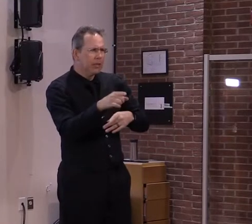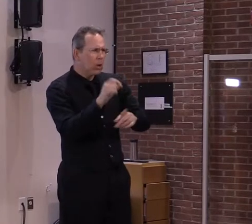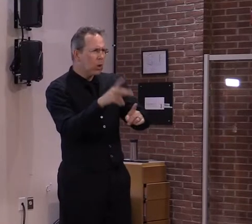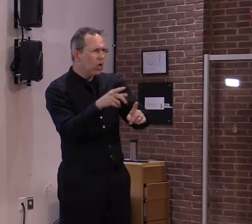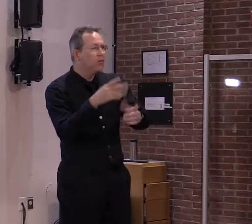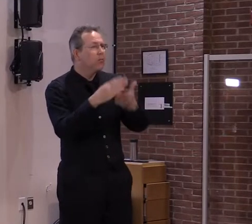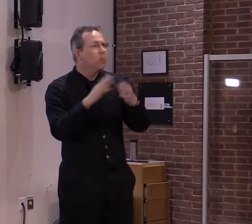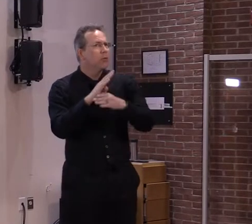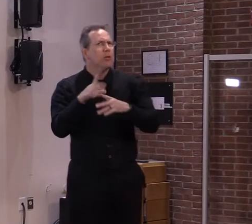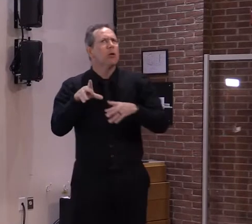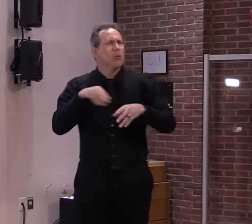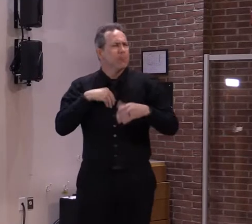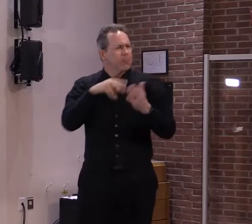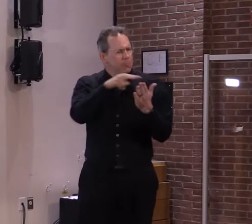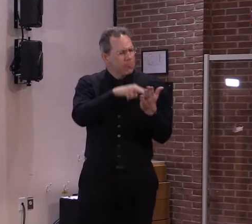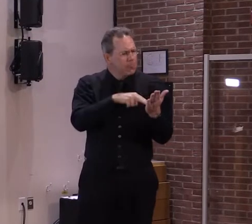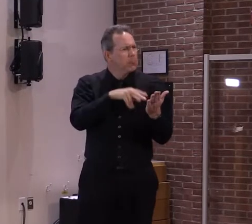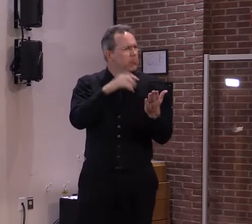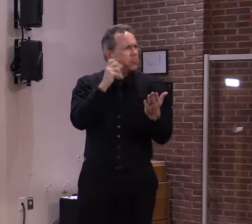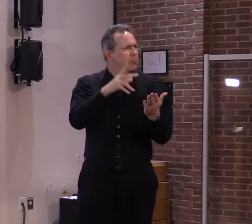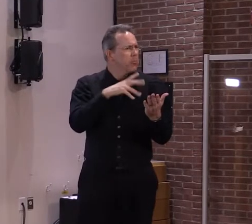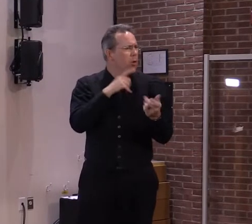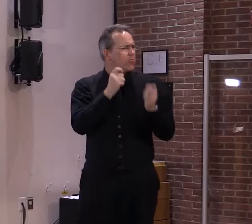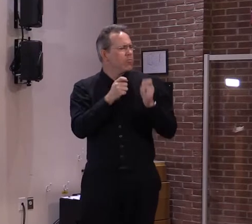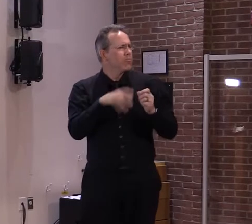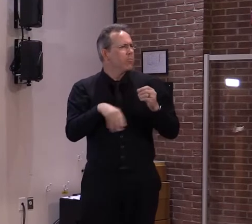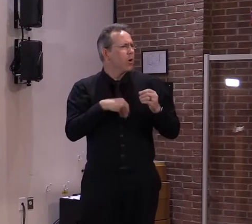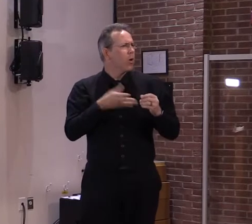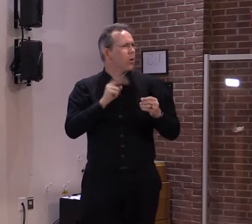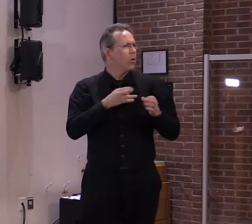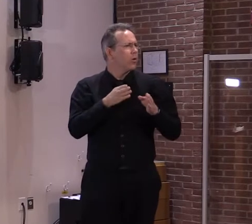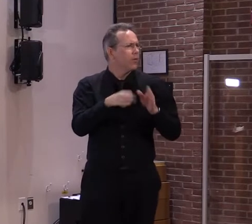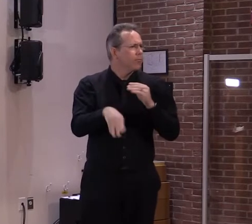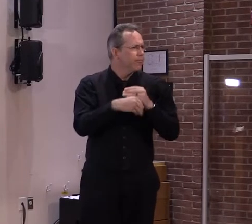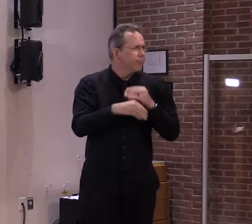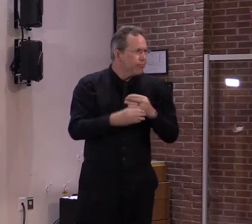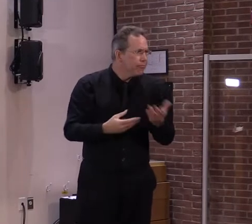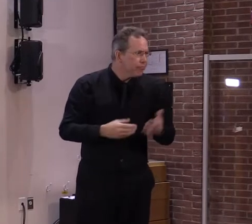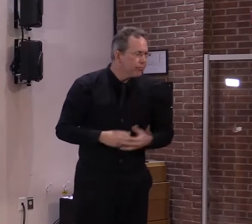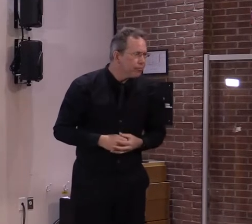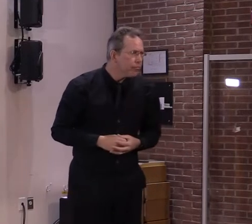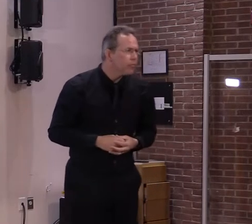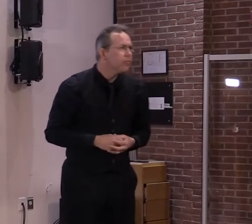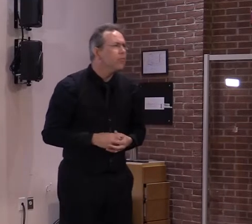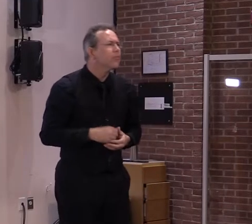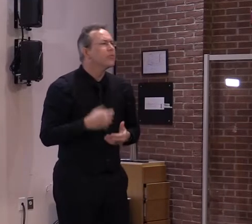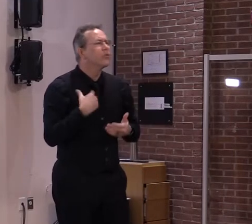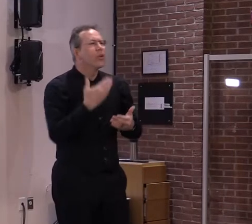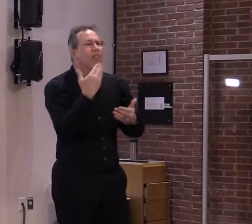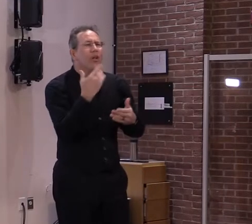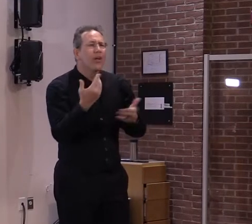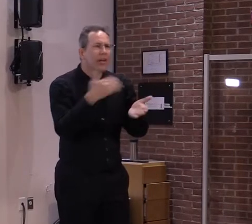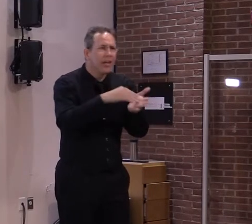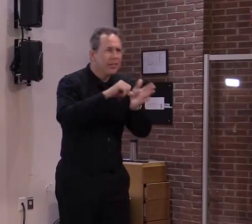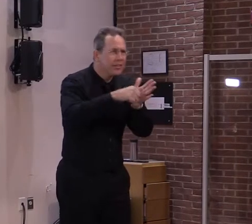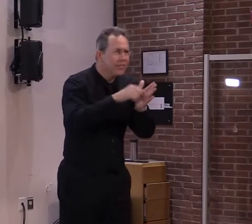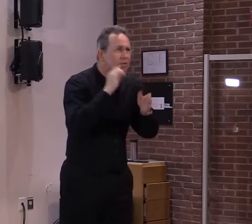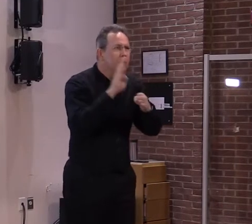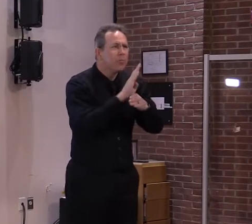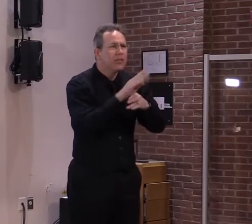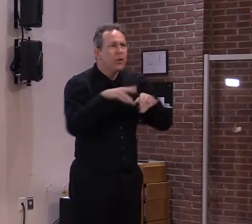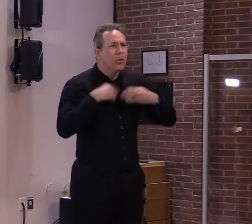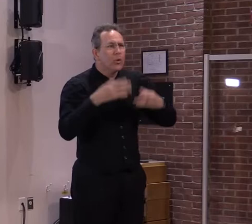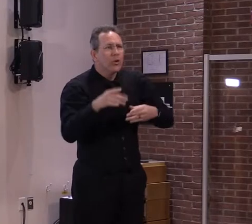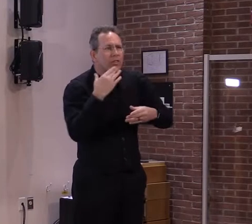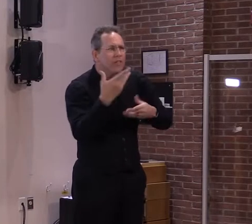and thank Vermont business owners for their continued commitment to keep public health at the forefront. ACCD stands